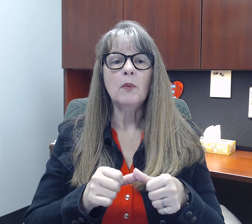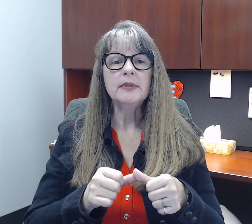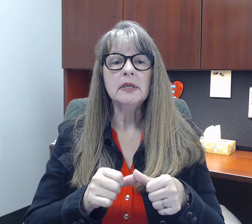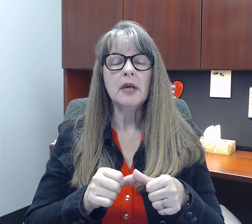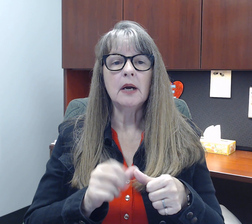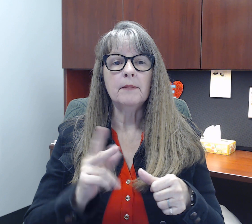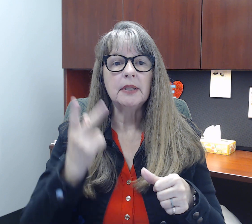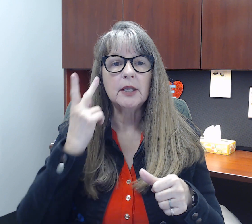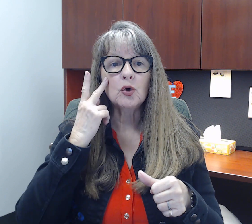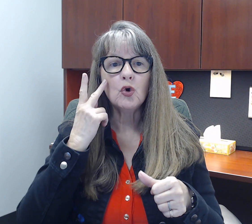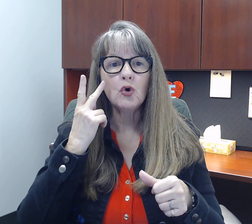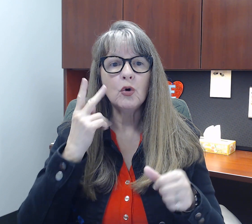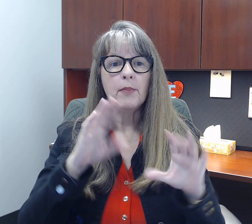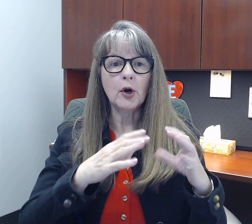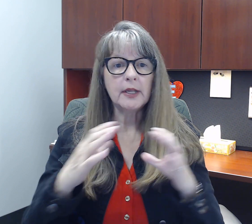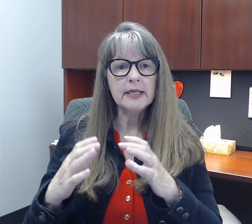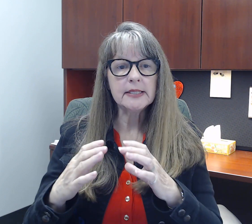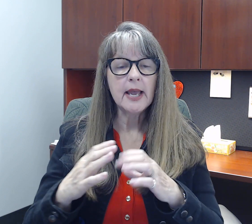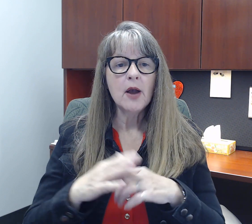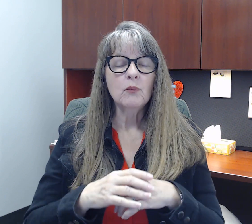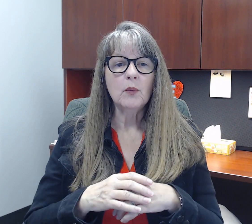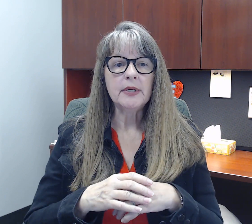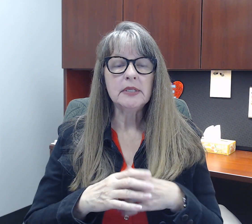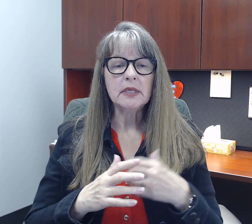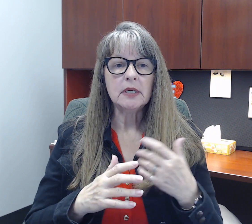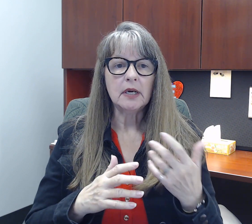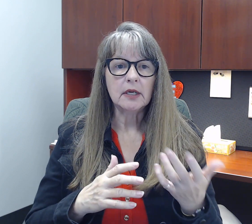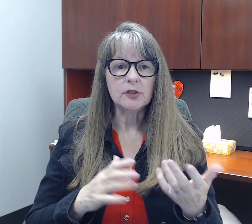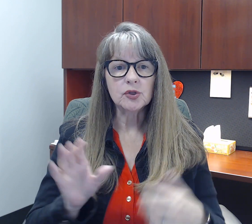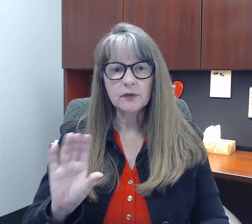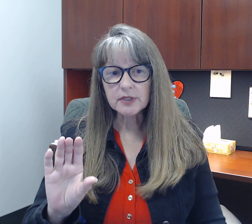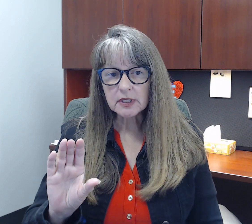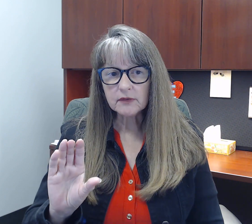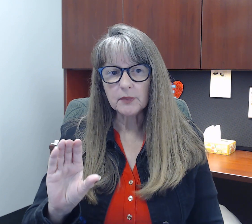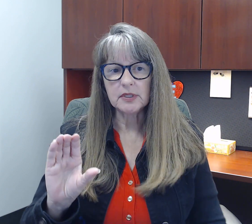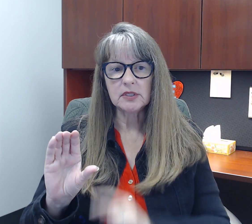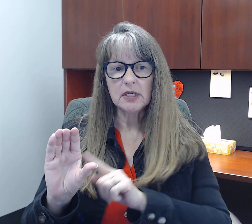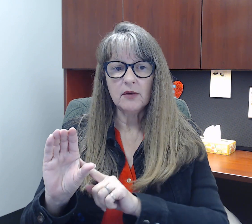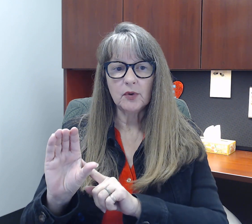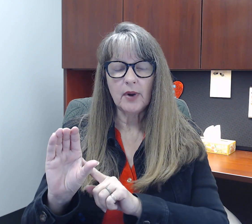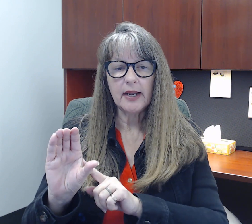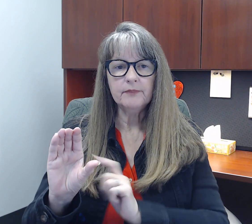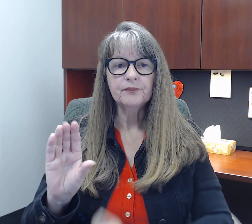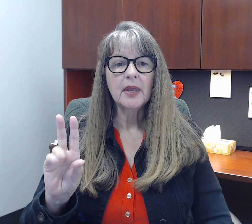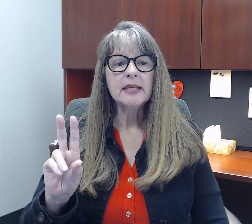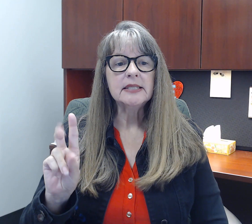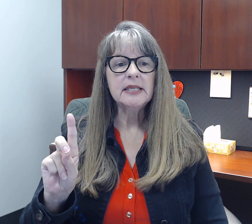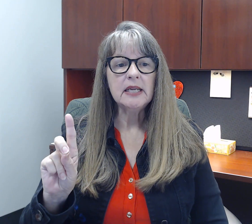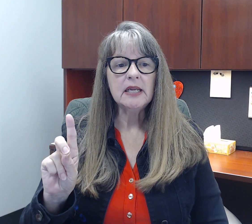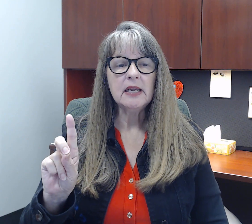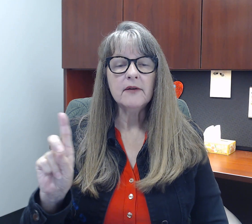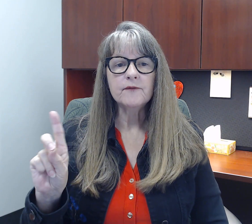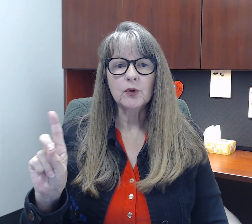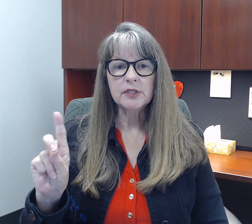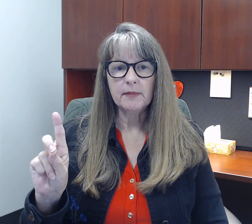did political parties, when we did conservative, it was a C on the right. D for